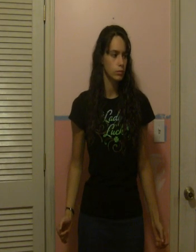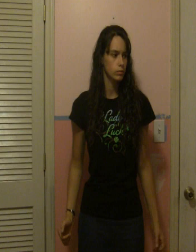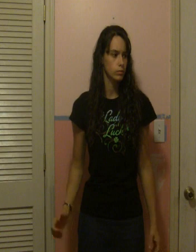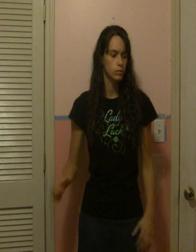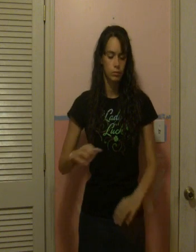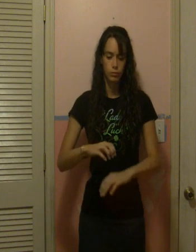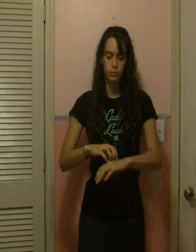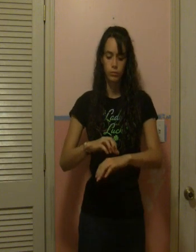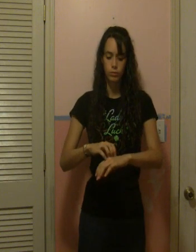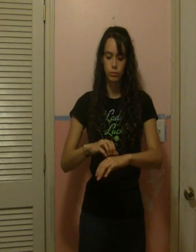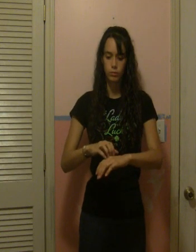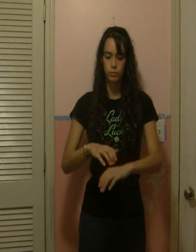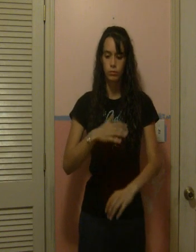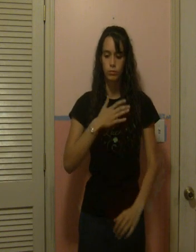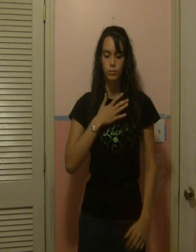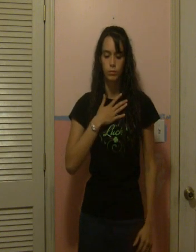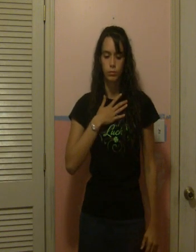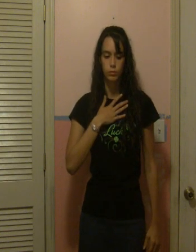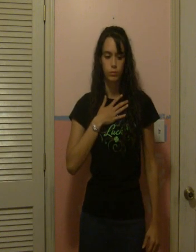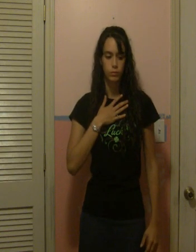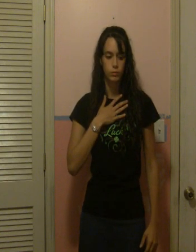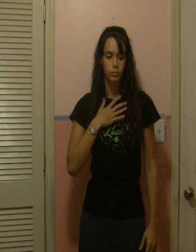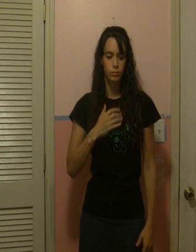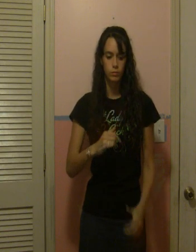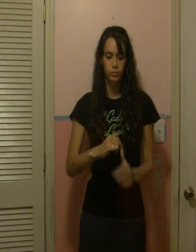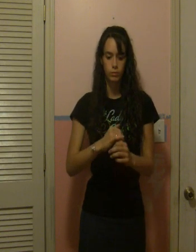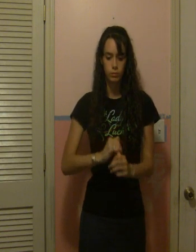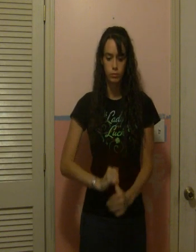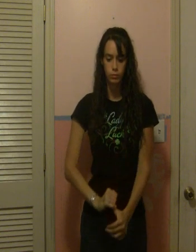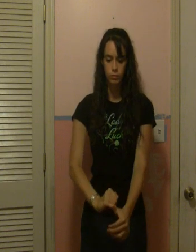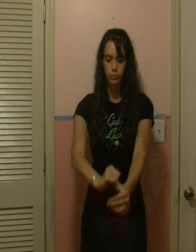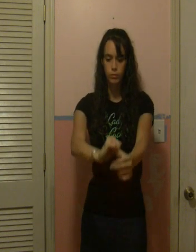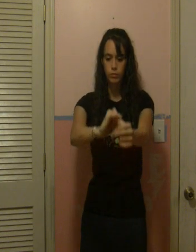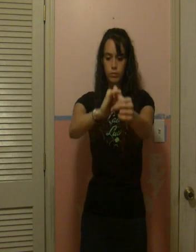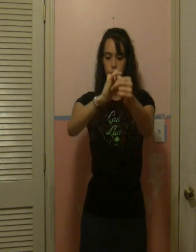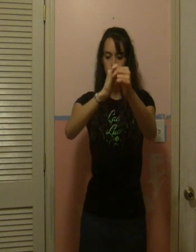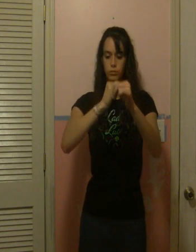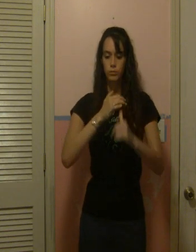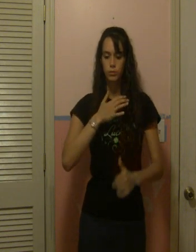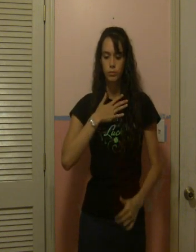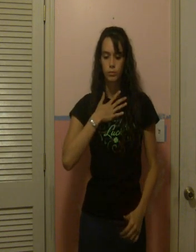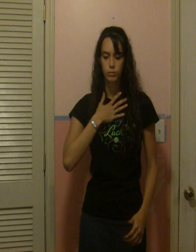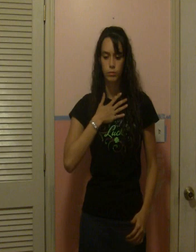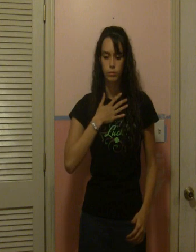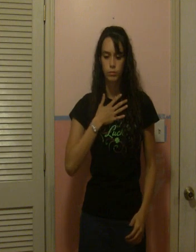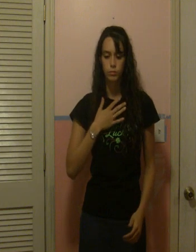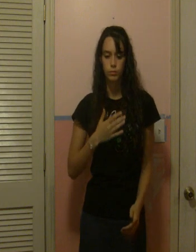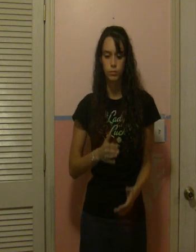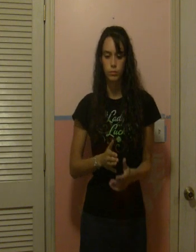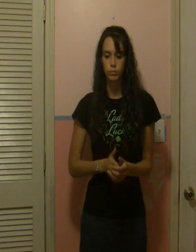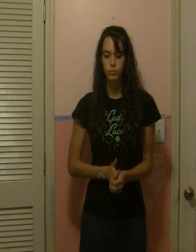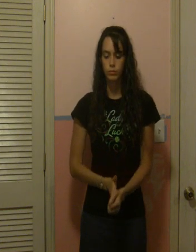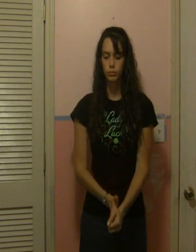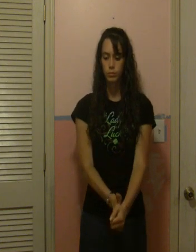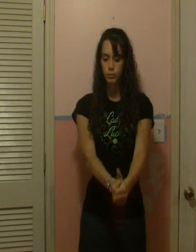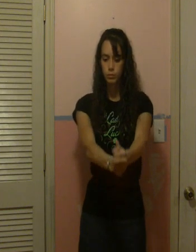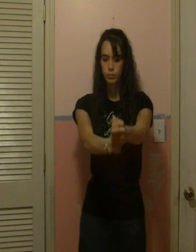Love me, you guide me Lead